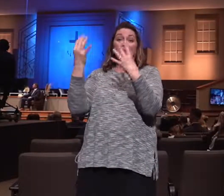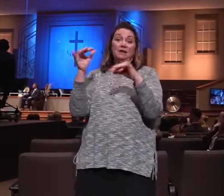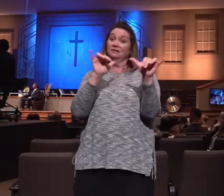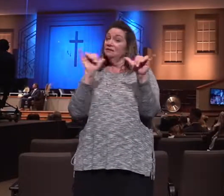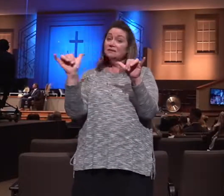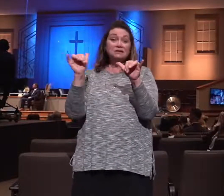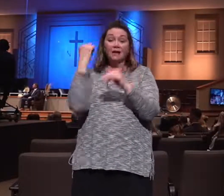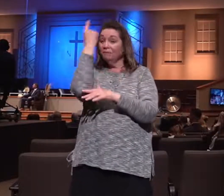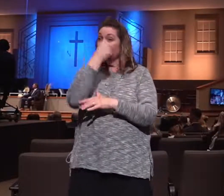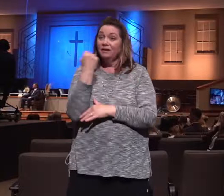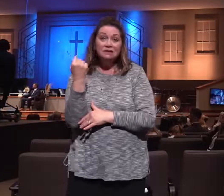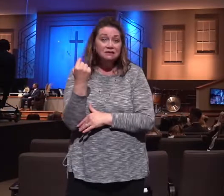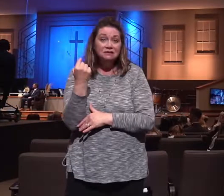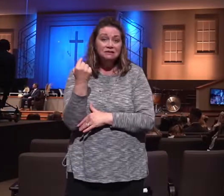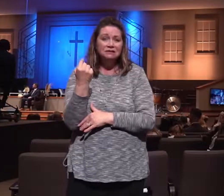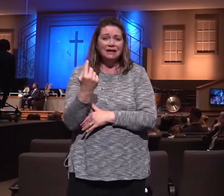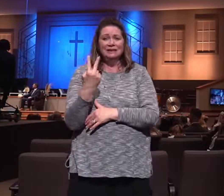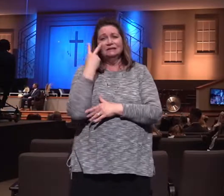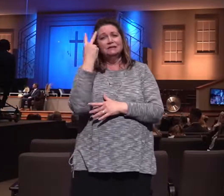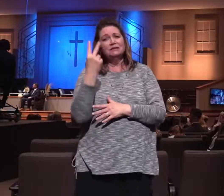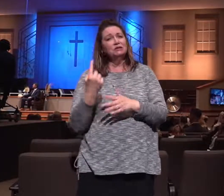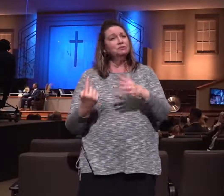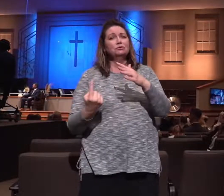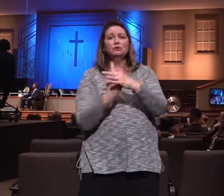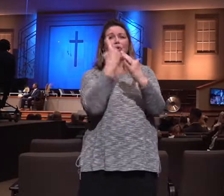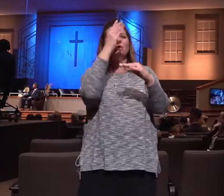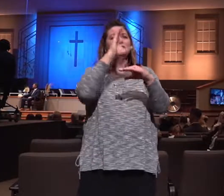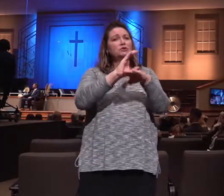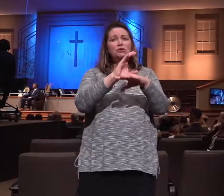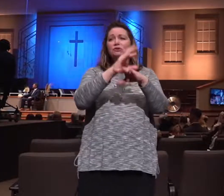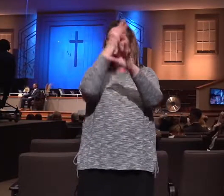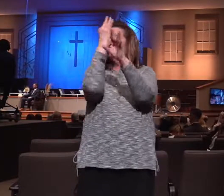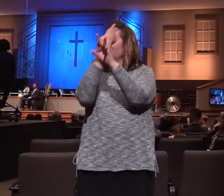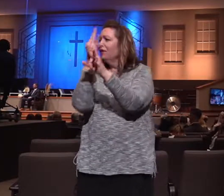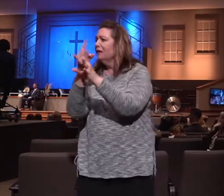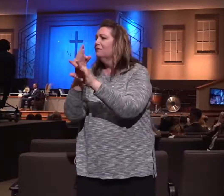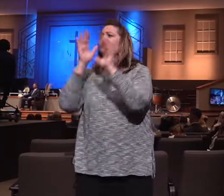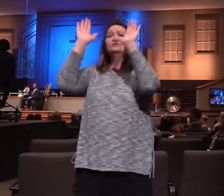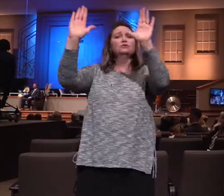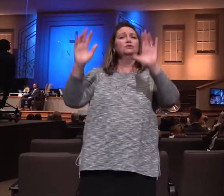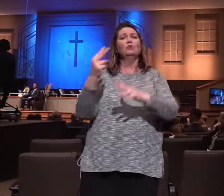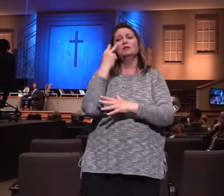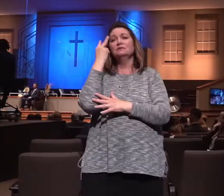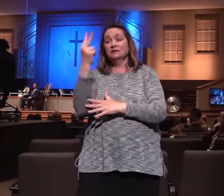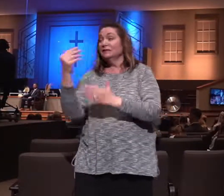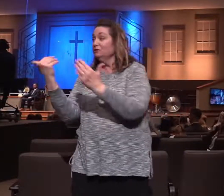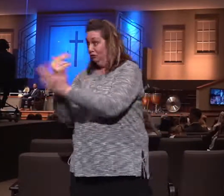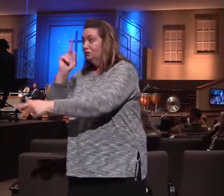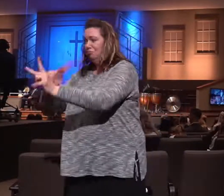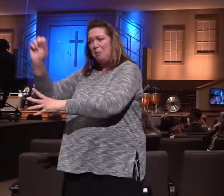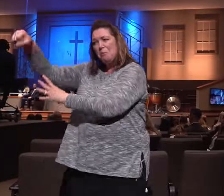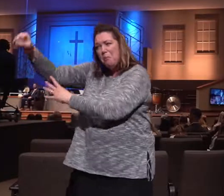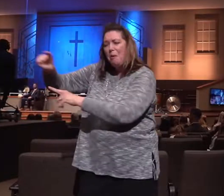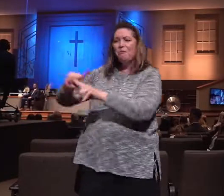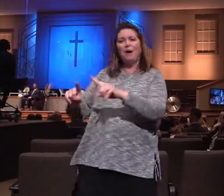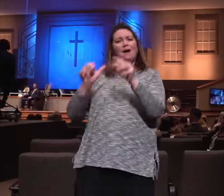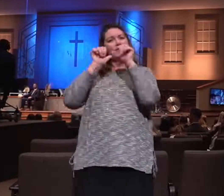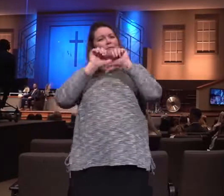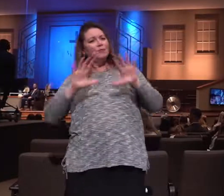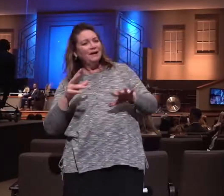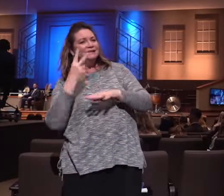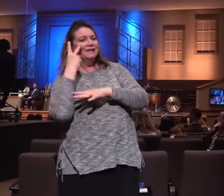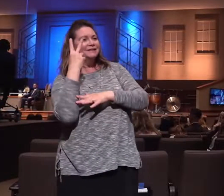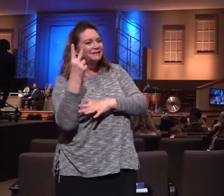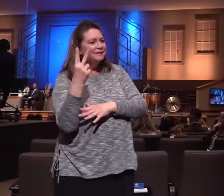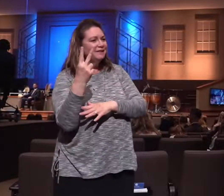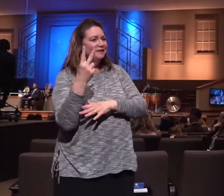place after everything that has gone on. And I see a lot of new faces, and it's wonderful to see new faces, but it's a real blessing to me to see some of you that